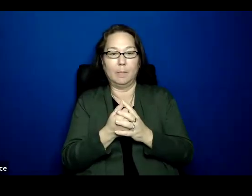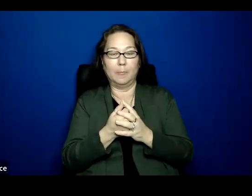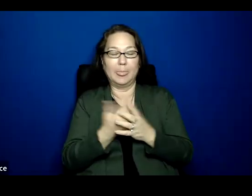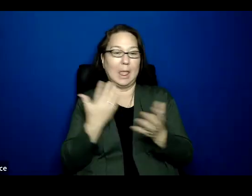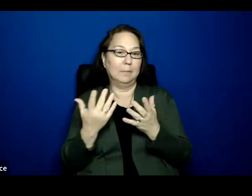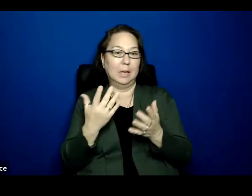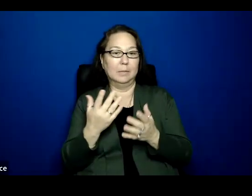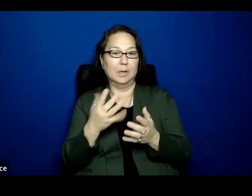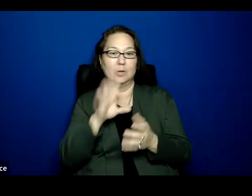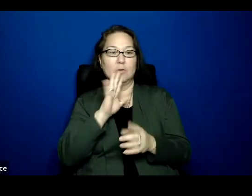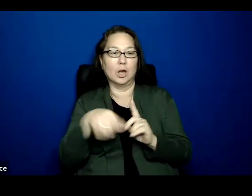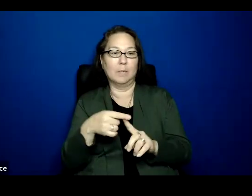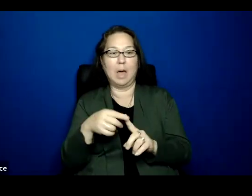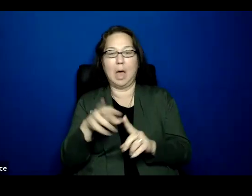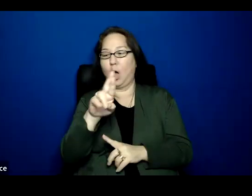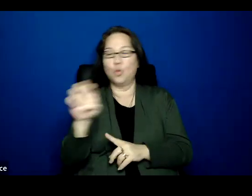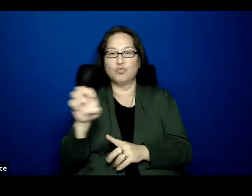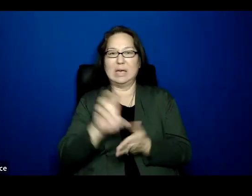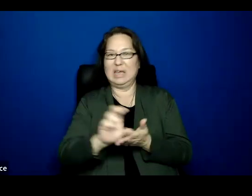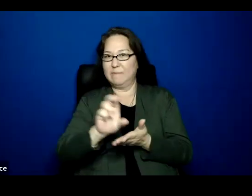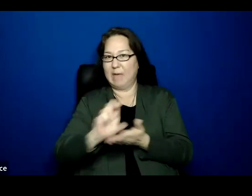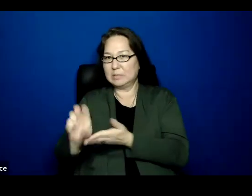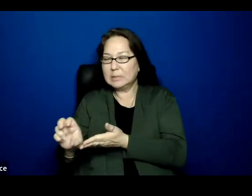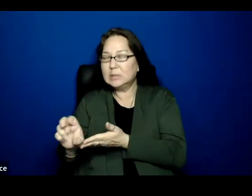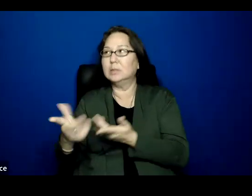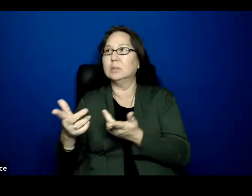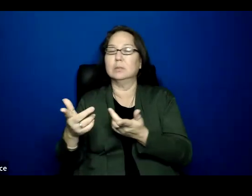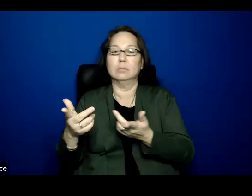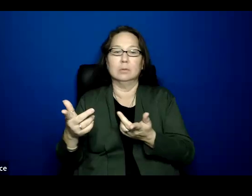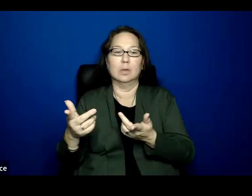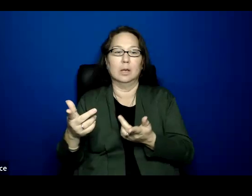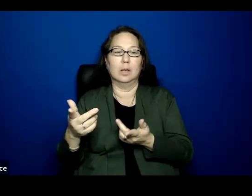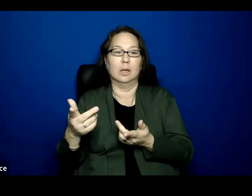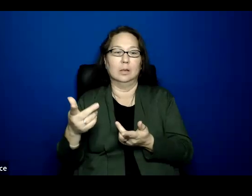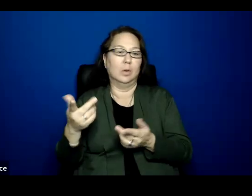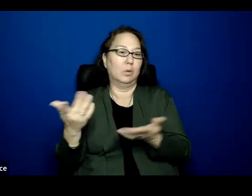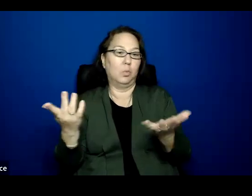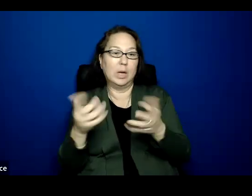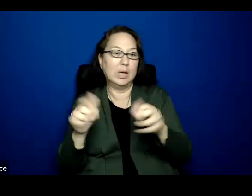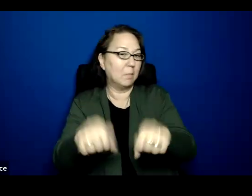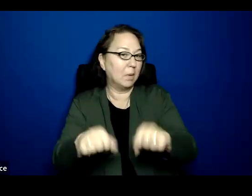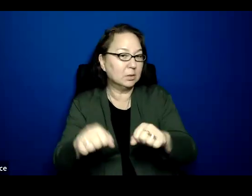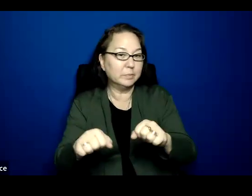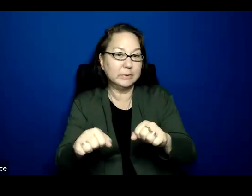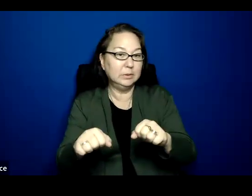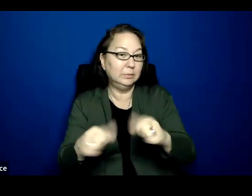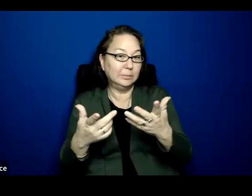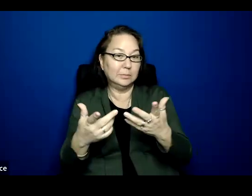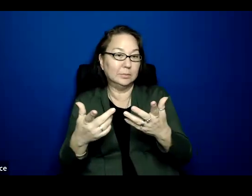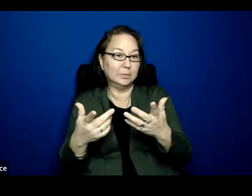reinvestment possibilities are, particularly with these discussions.